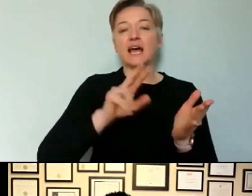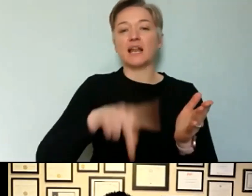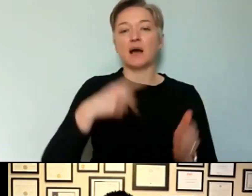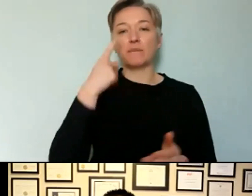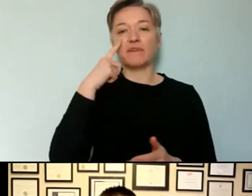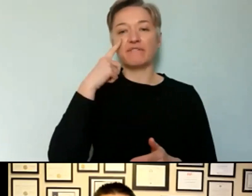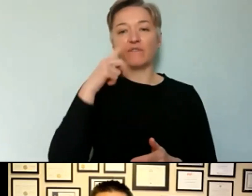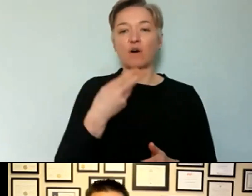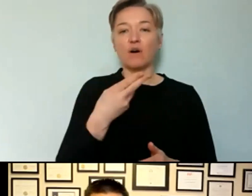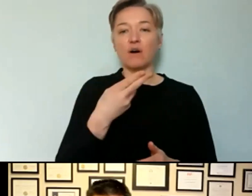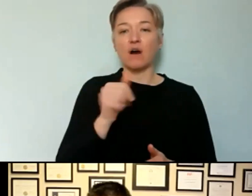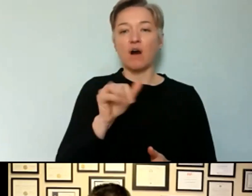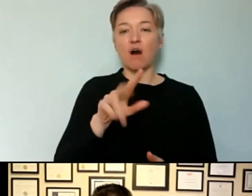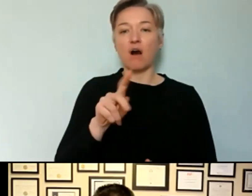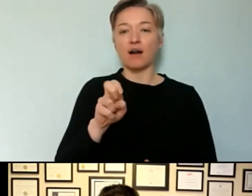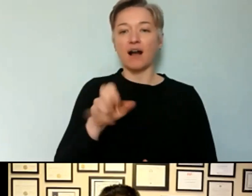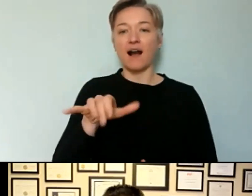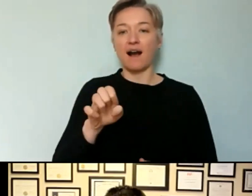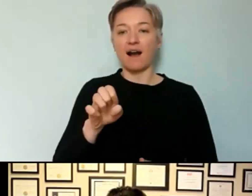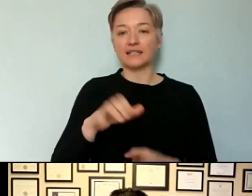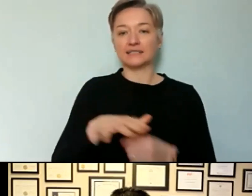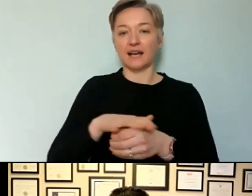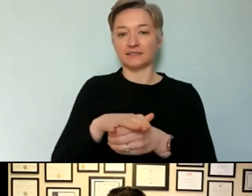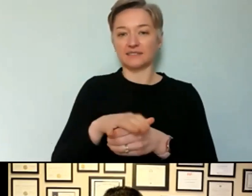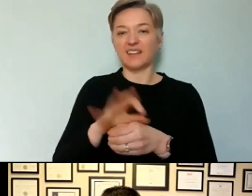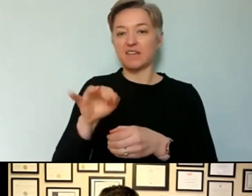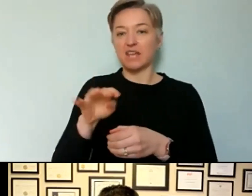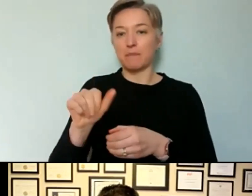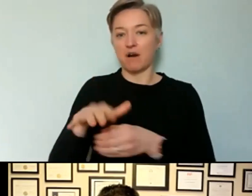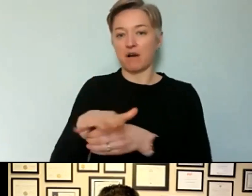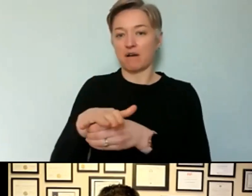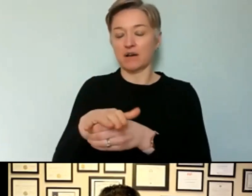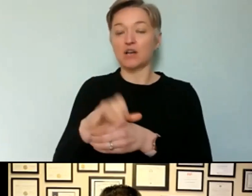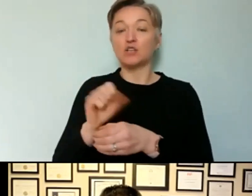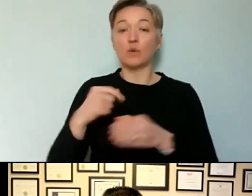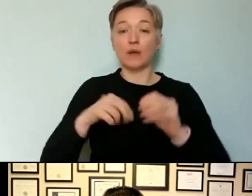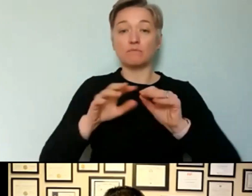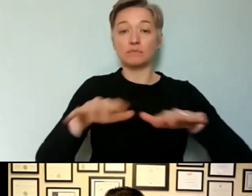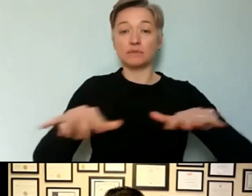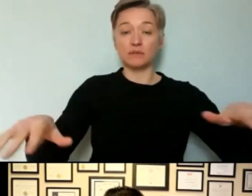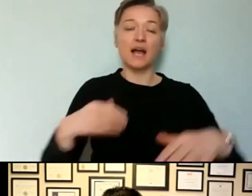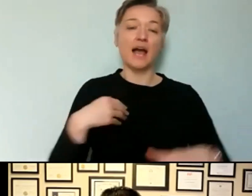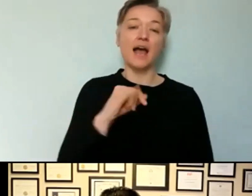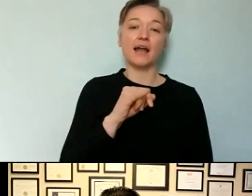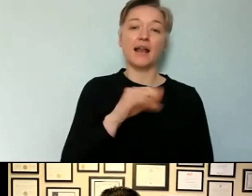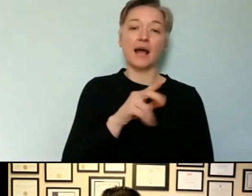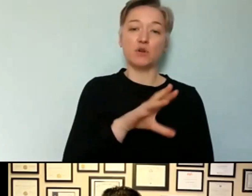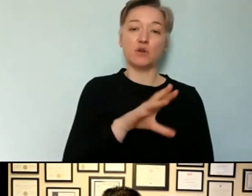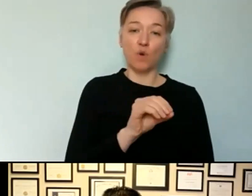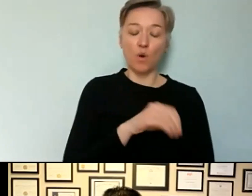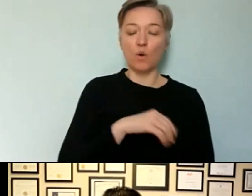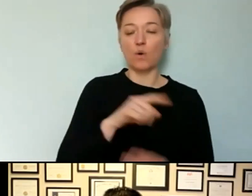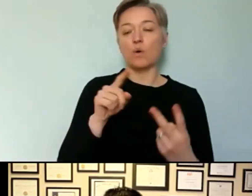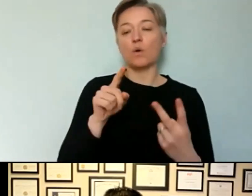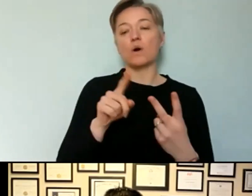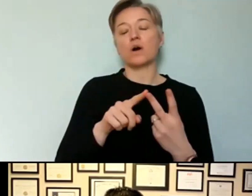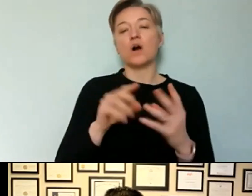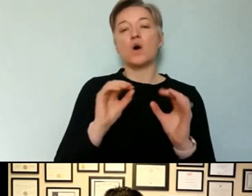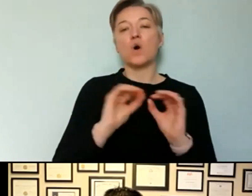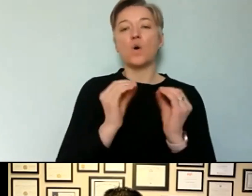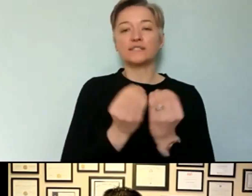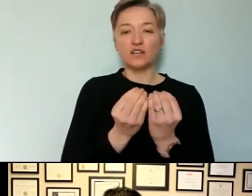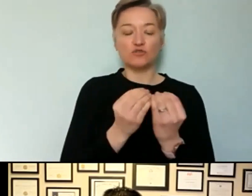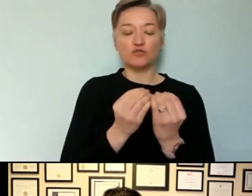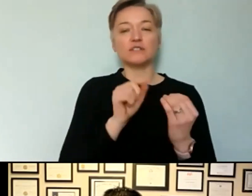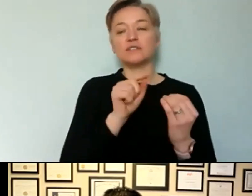site. And so what we did was we put the word out. And so we had Ibero, we had organizations at ABC, all